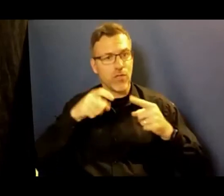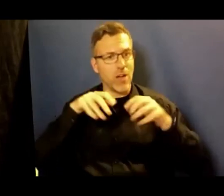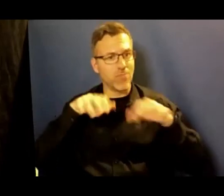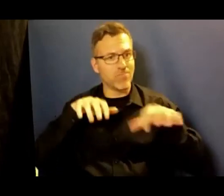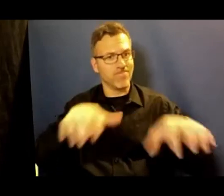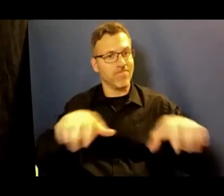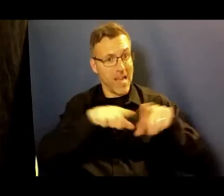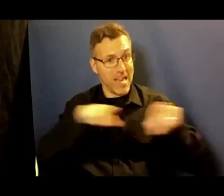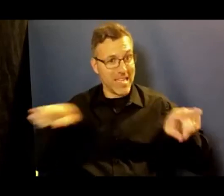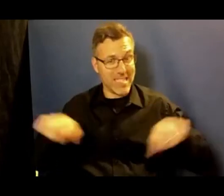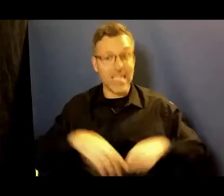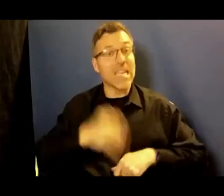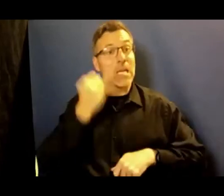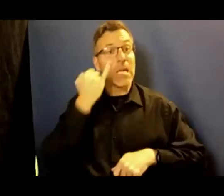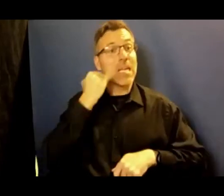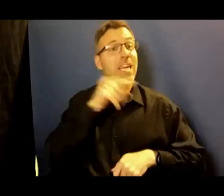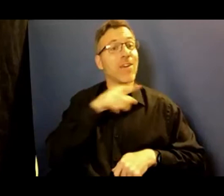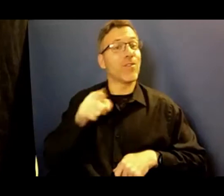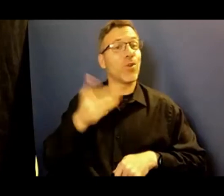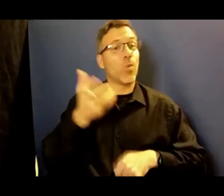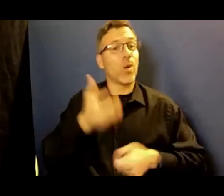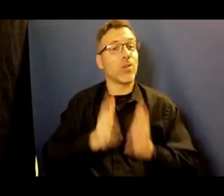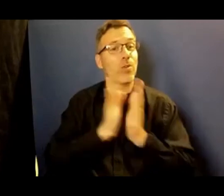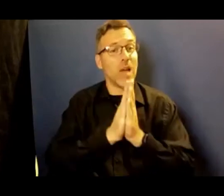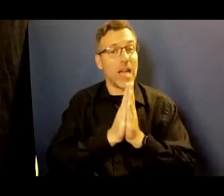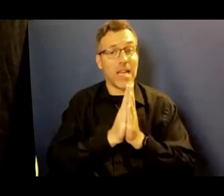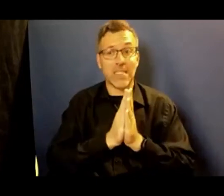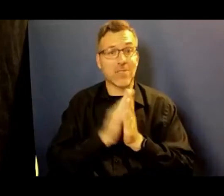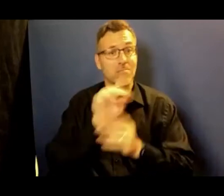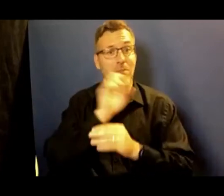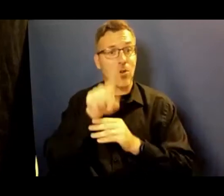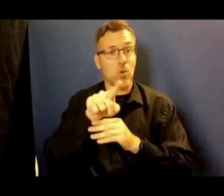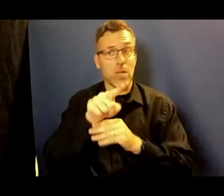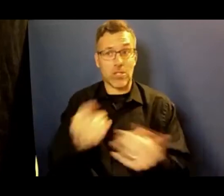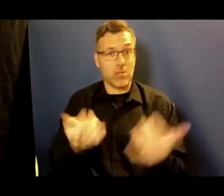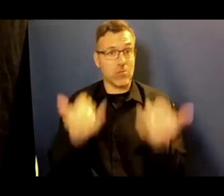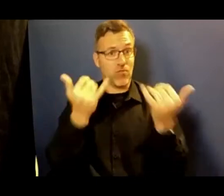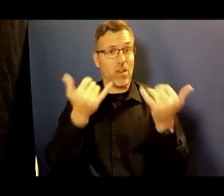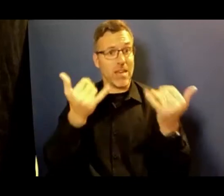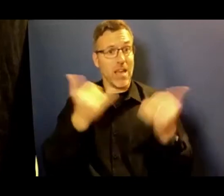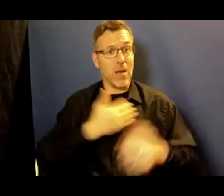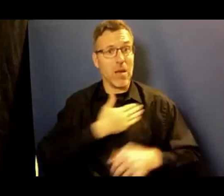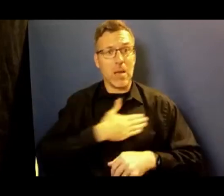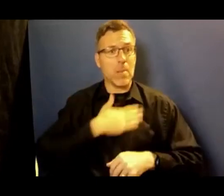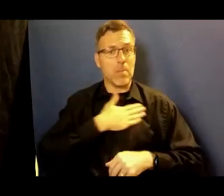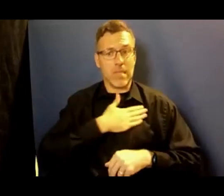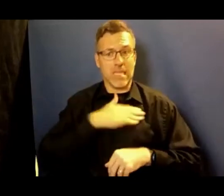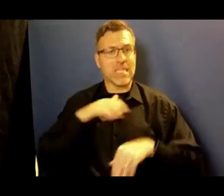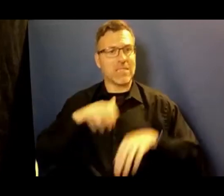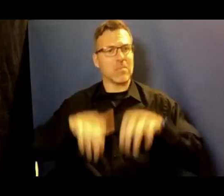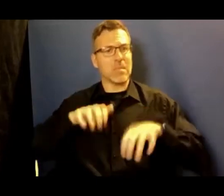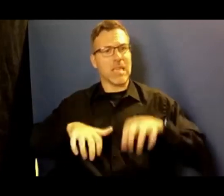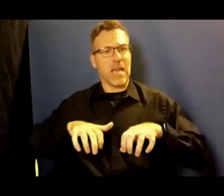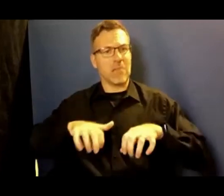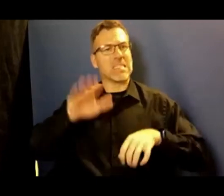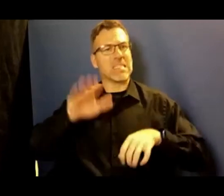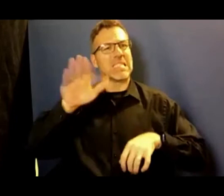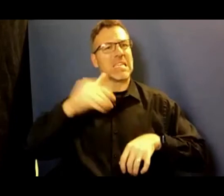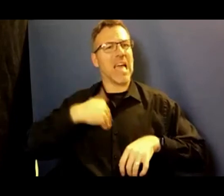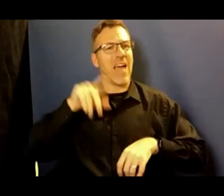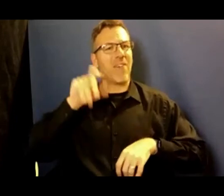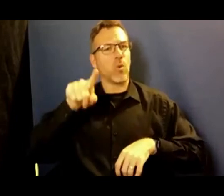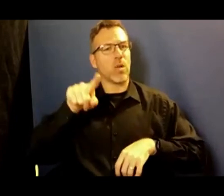you have a question that you want to ask right now live, please go ahead and put that in the chat or raise your hand so that we can call on